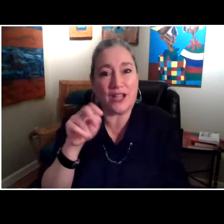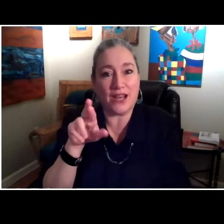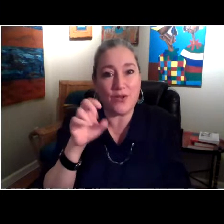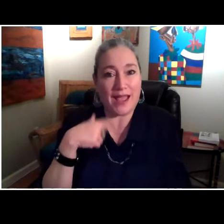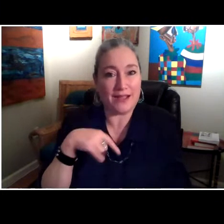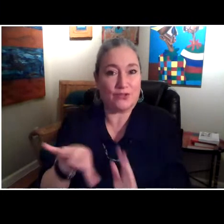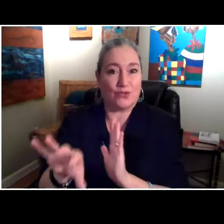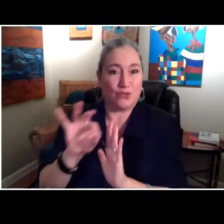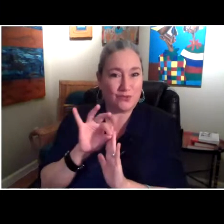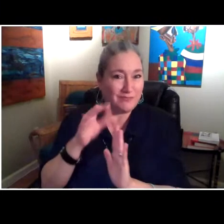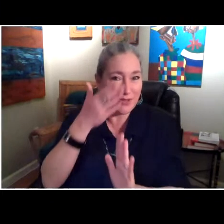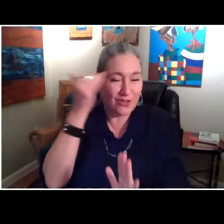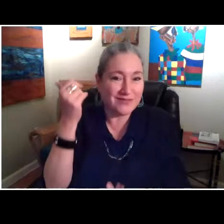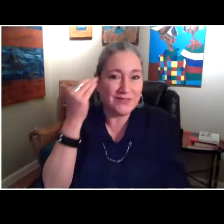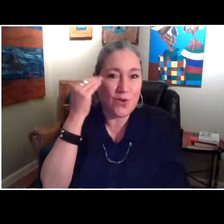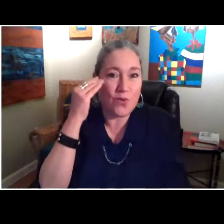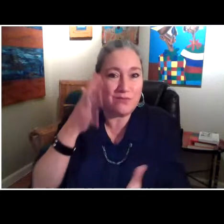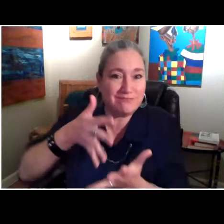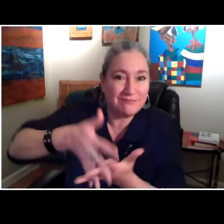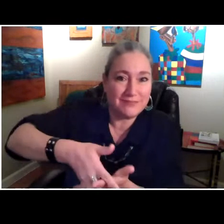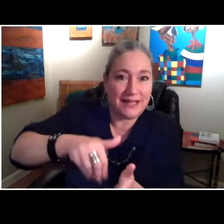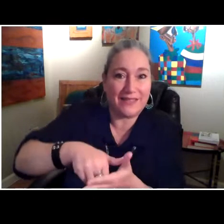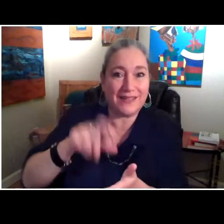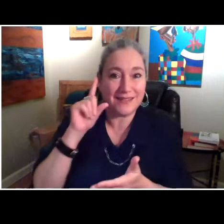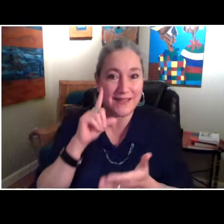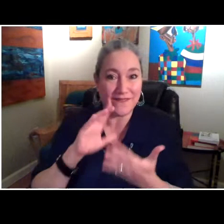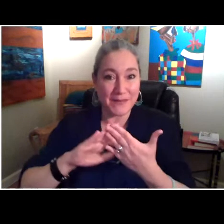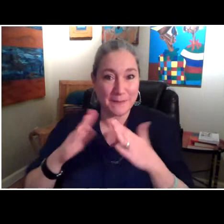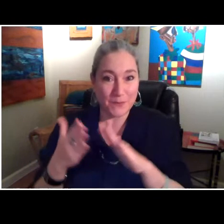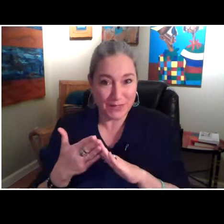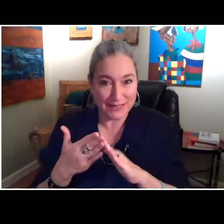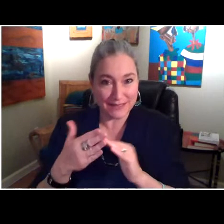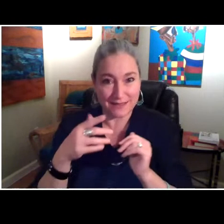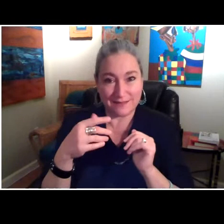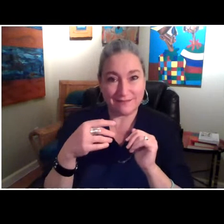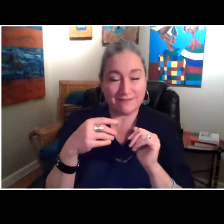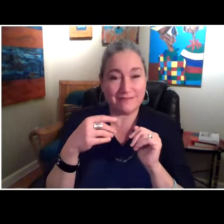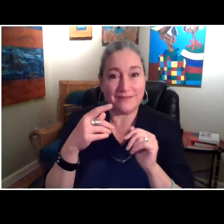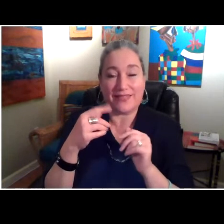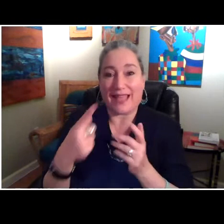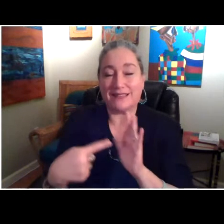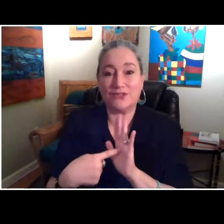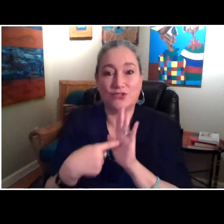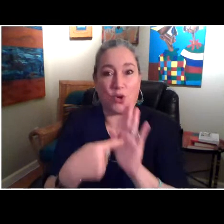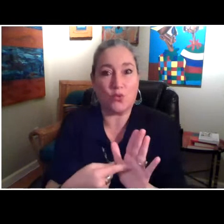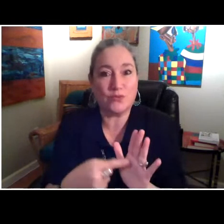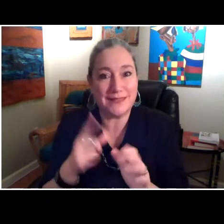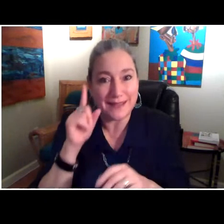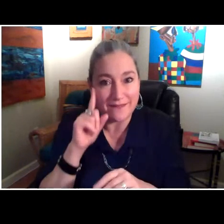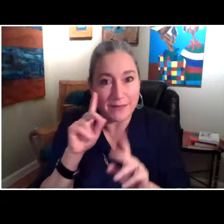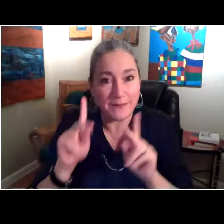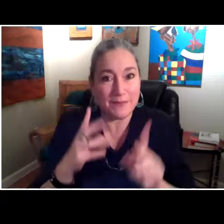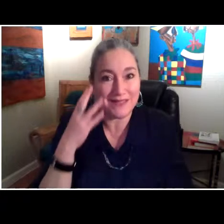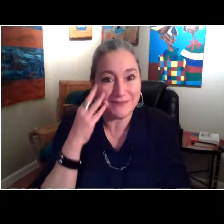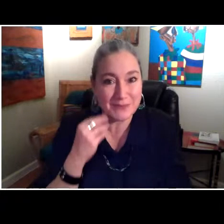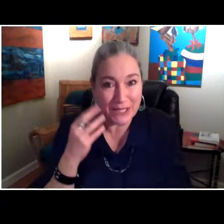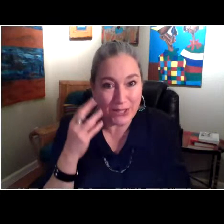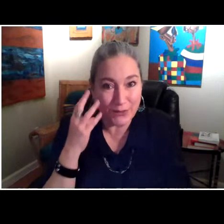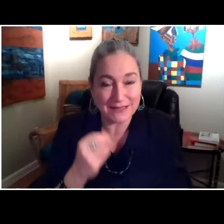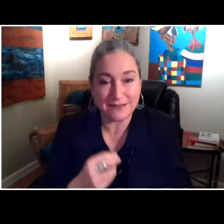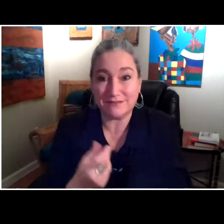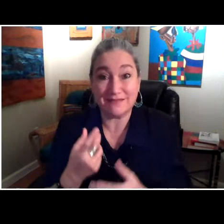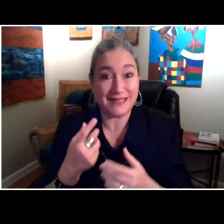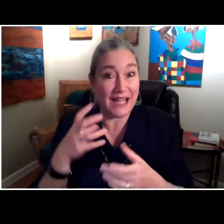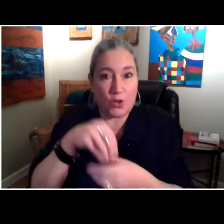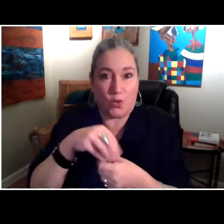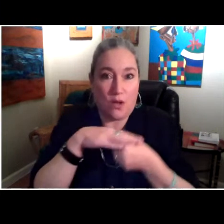revolutionary. And so research as art and art as research is a powerful approach. And I chose the Rourkeism genre because